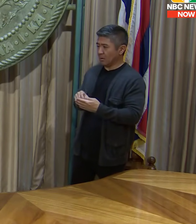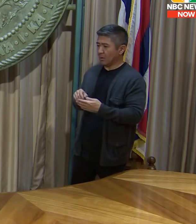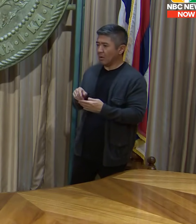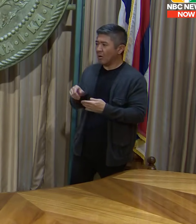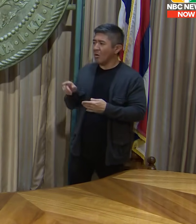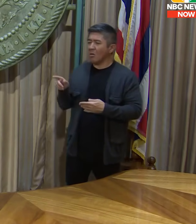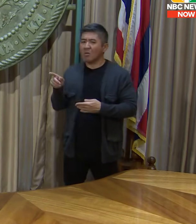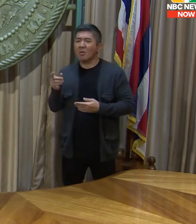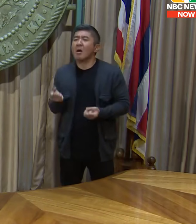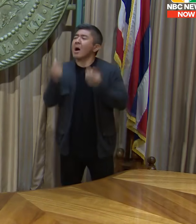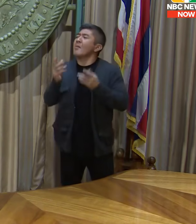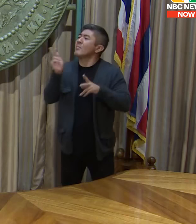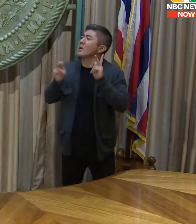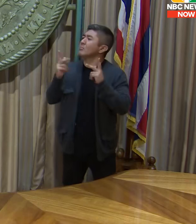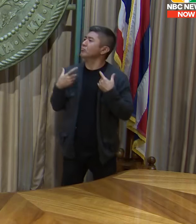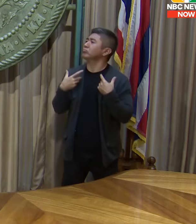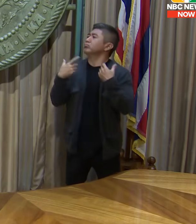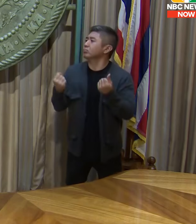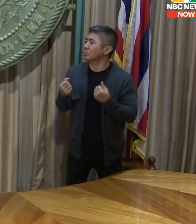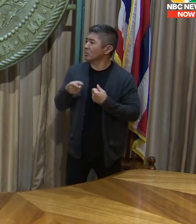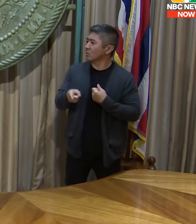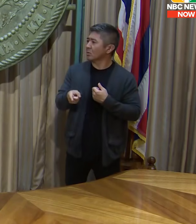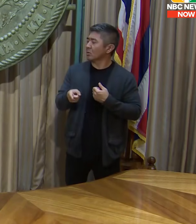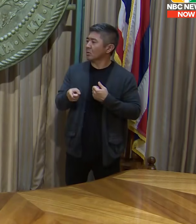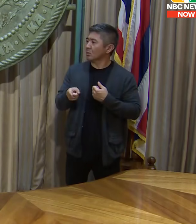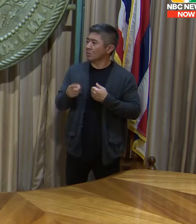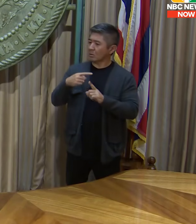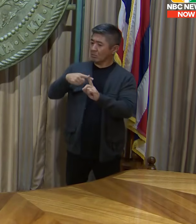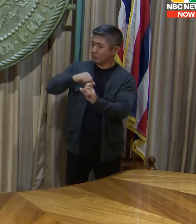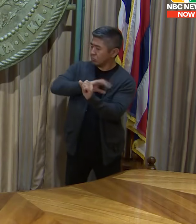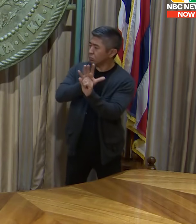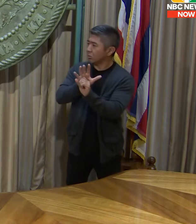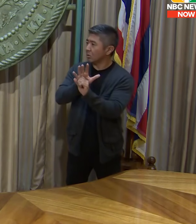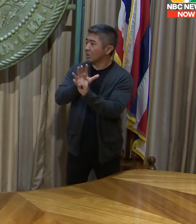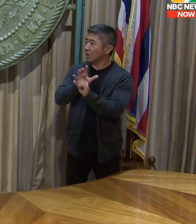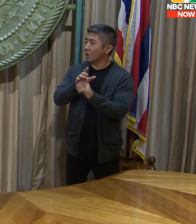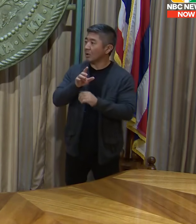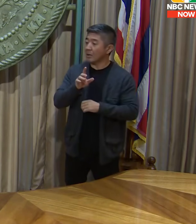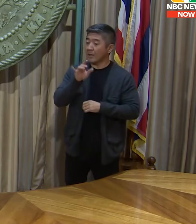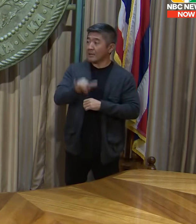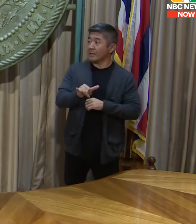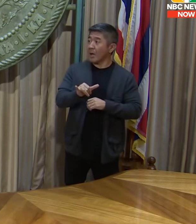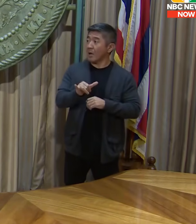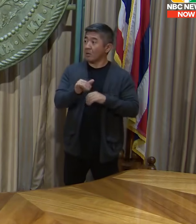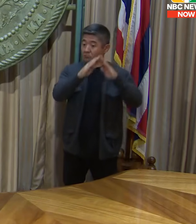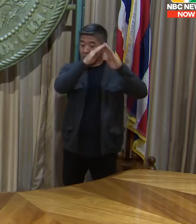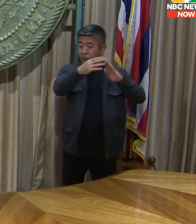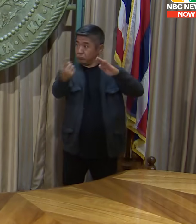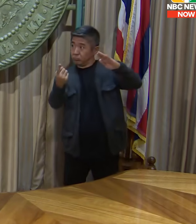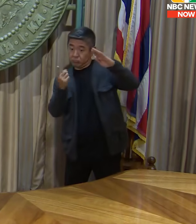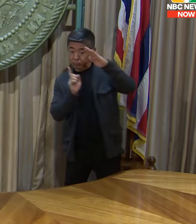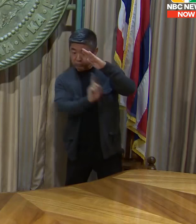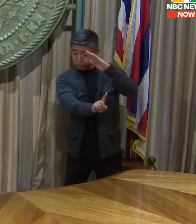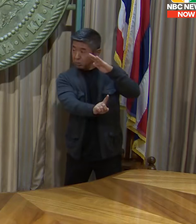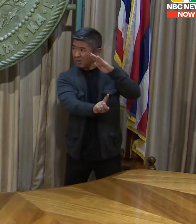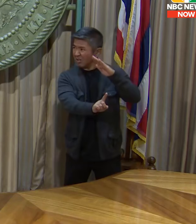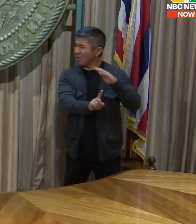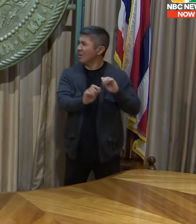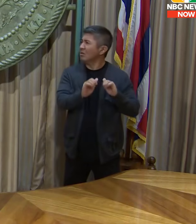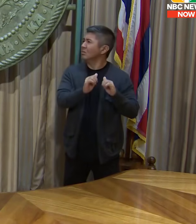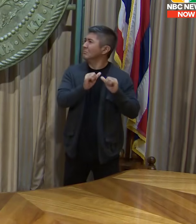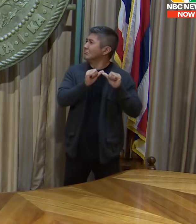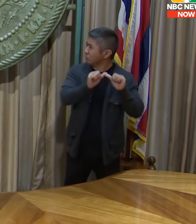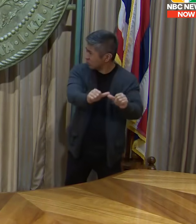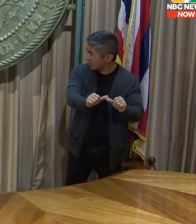Yes. So basically, she wants to know how many people have recovered, and what are the quarantine or isolation expectations for those who have recovered? Well, we